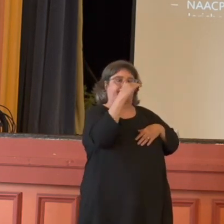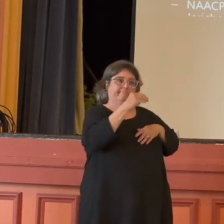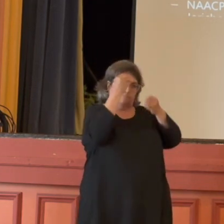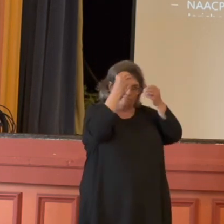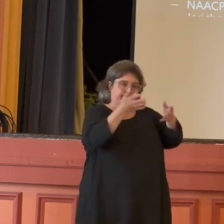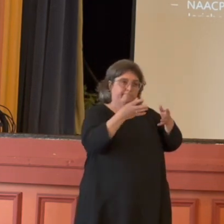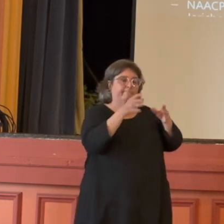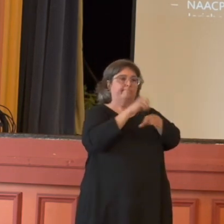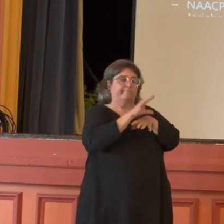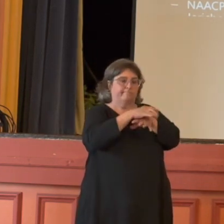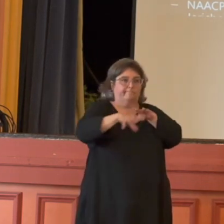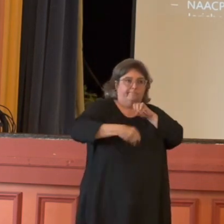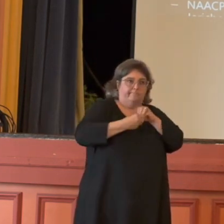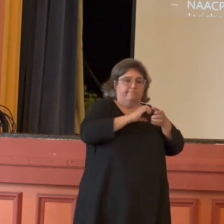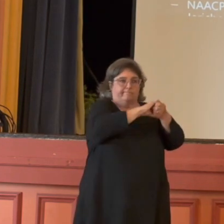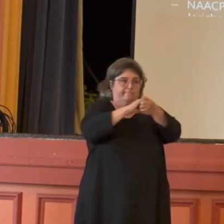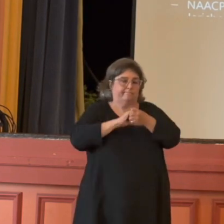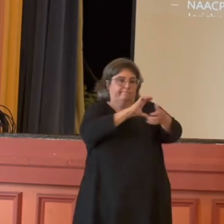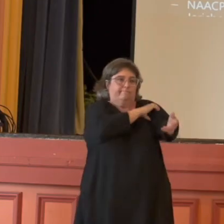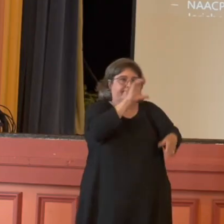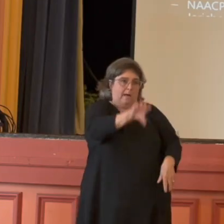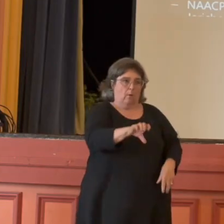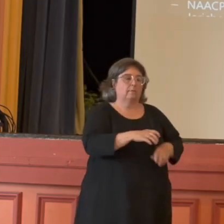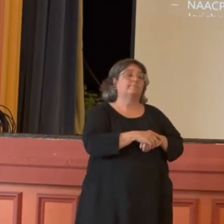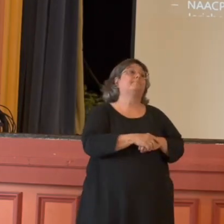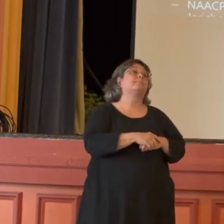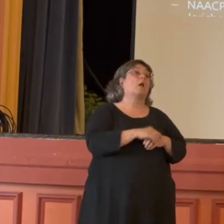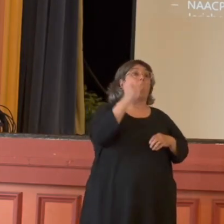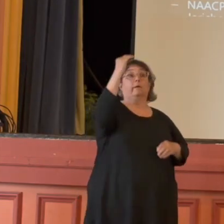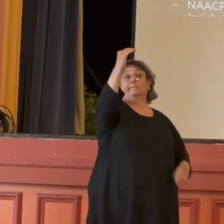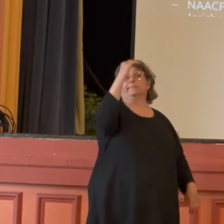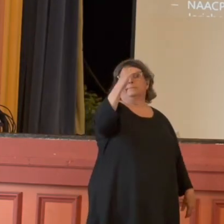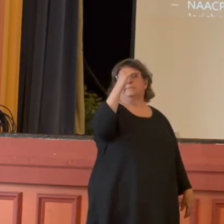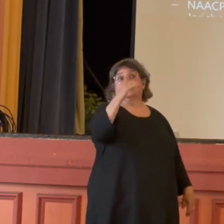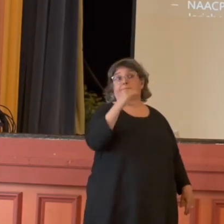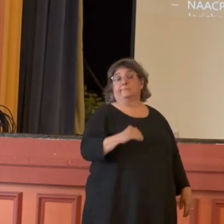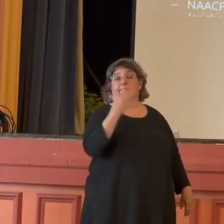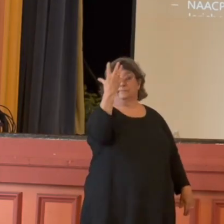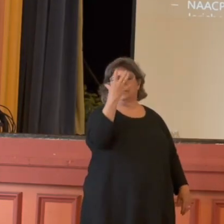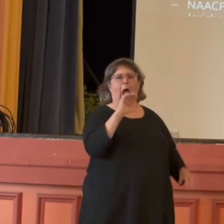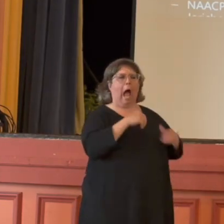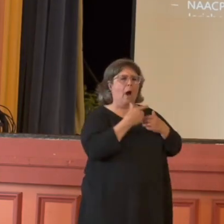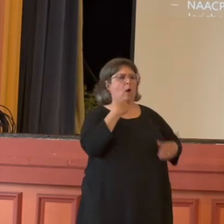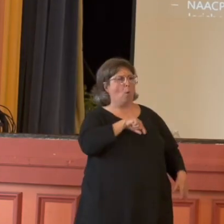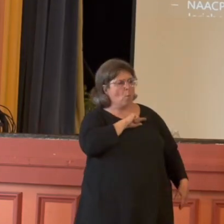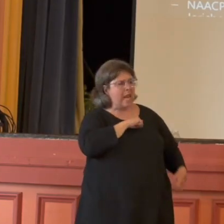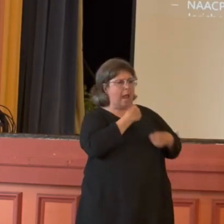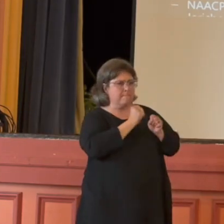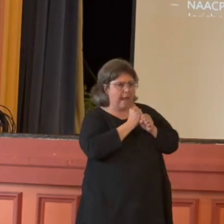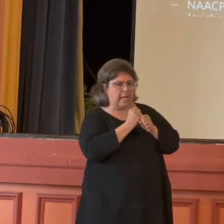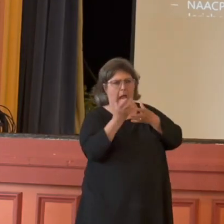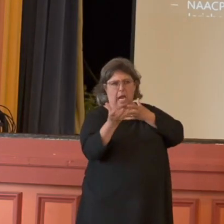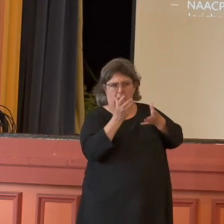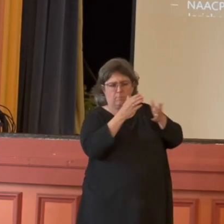inform, consult, involve, collaborate, and empower. And each of these phases, we looked at how can we create an